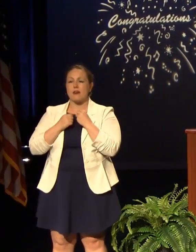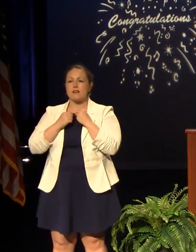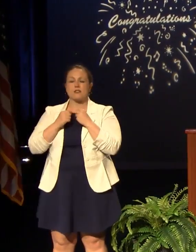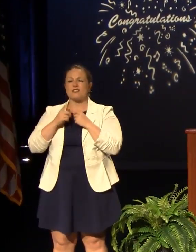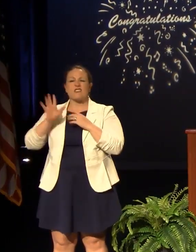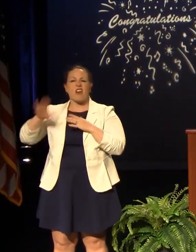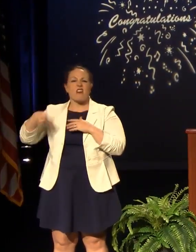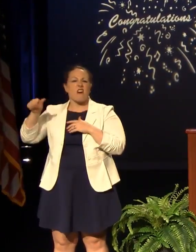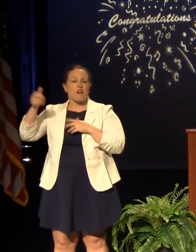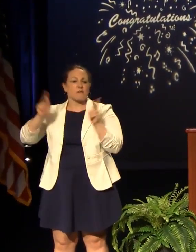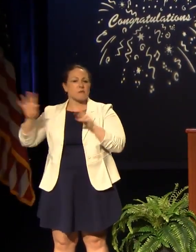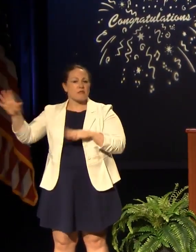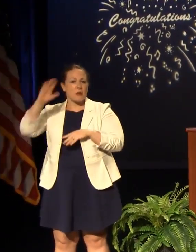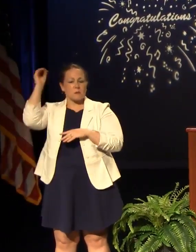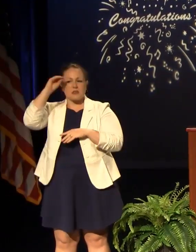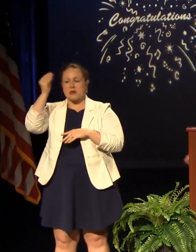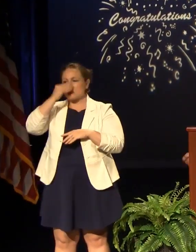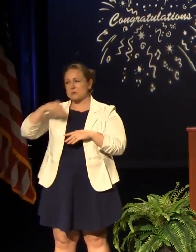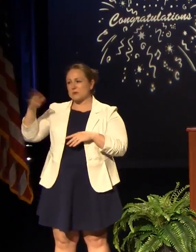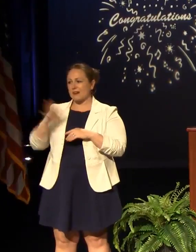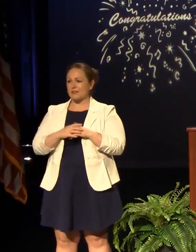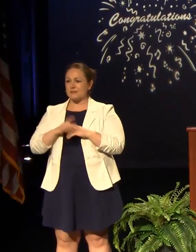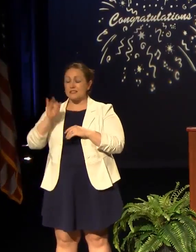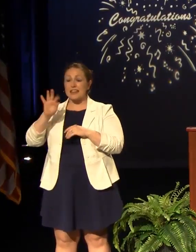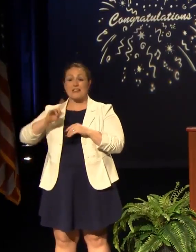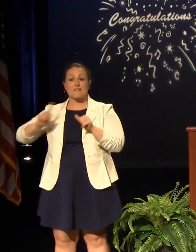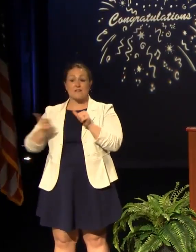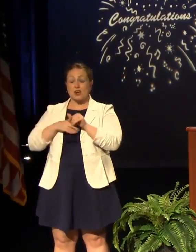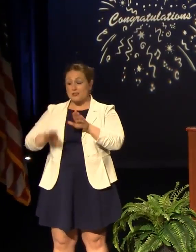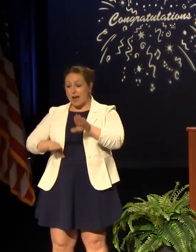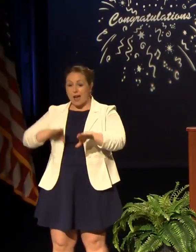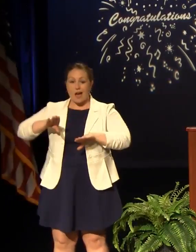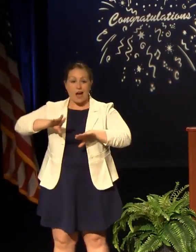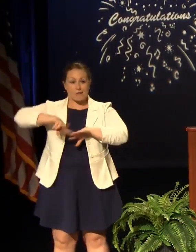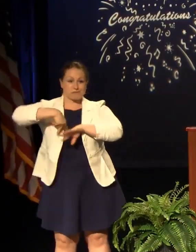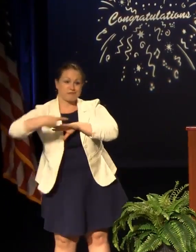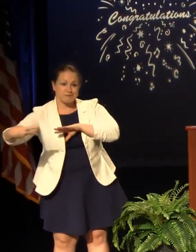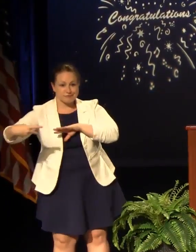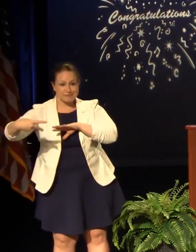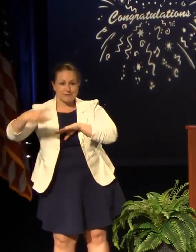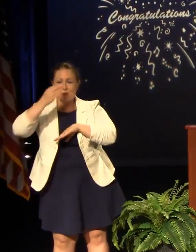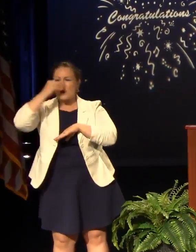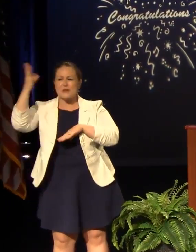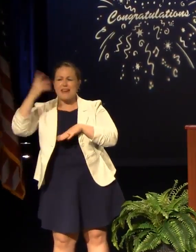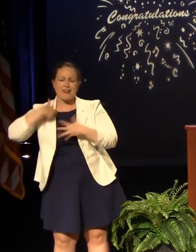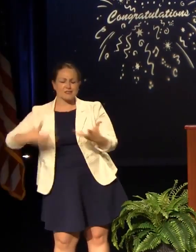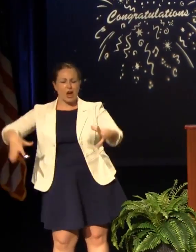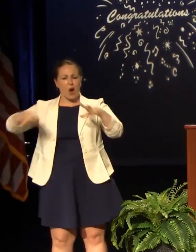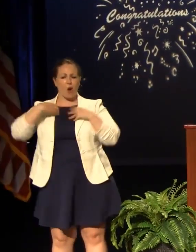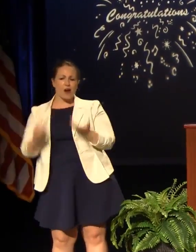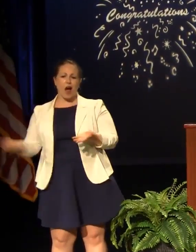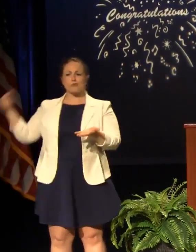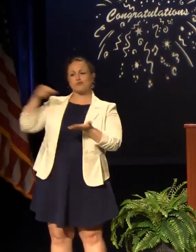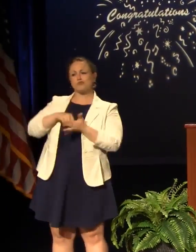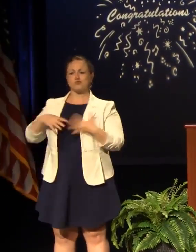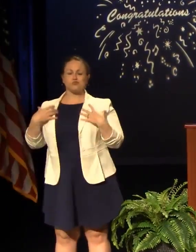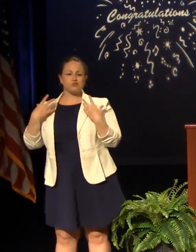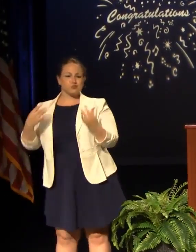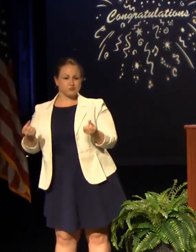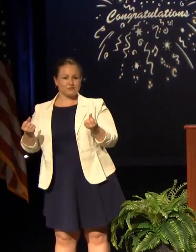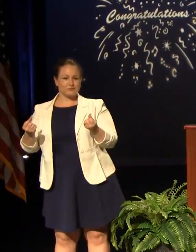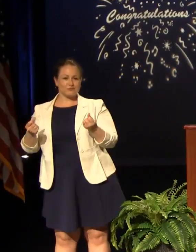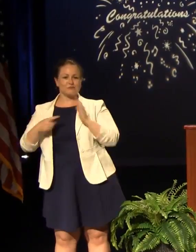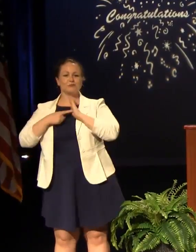opinions. If you trip on the first step, so what? Own it. Get up and keep climbing. As long as you show that